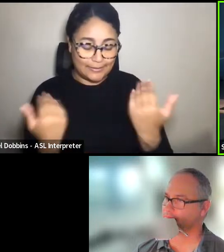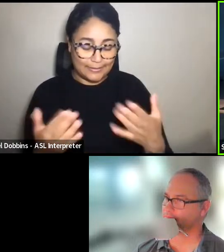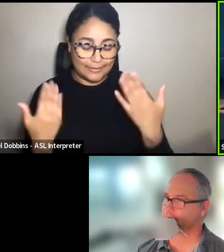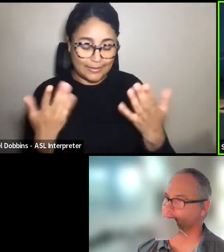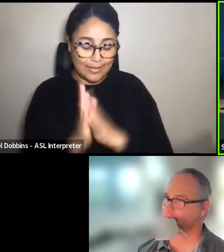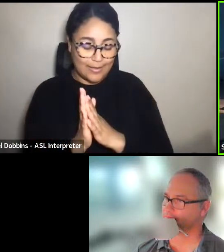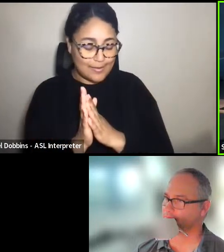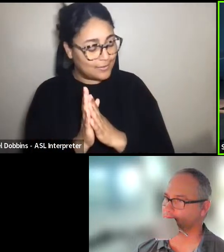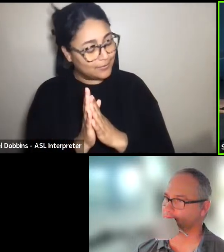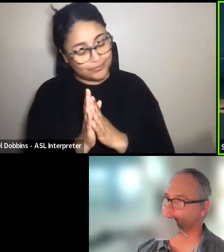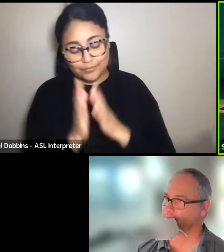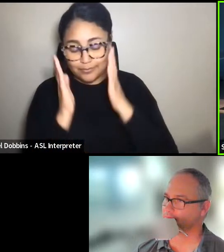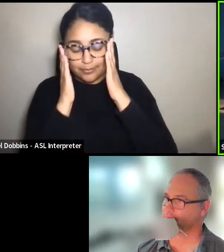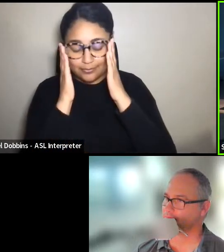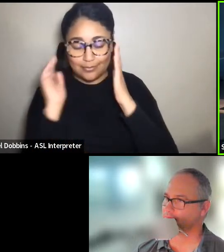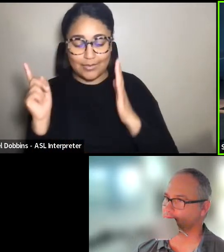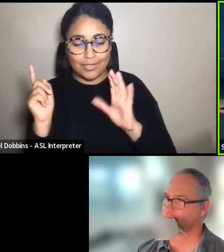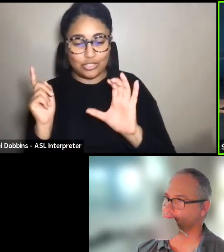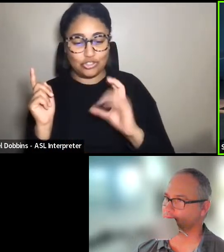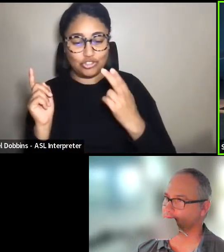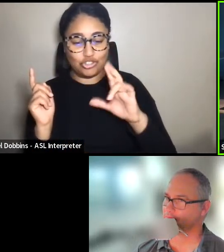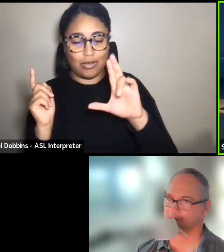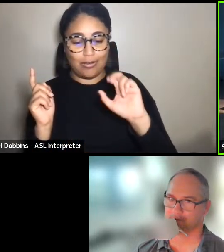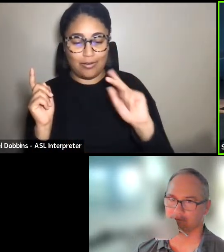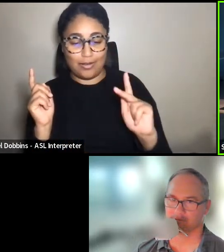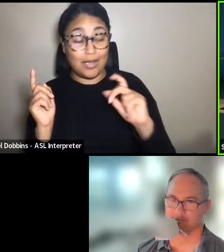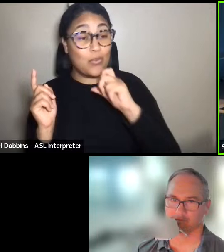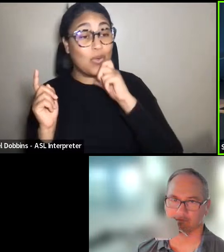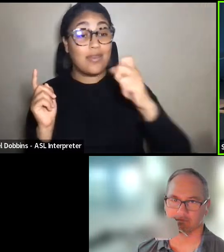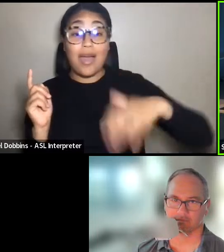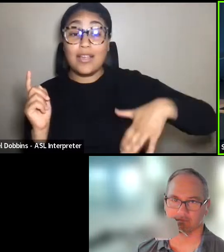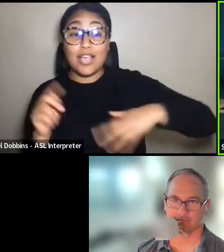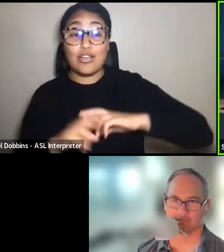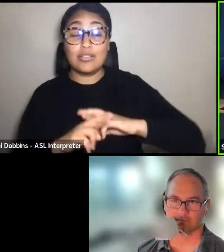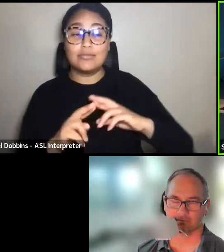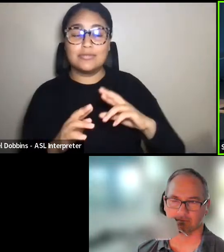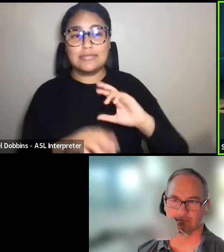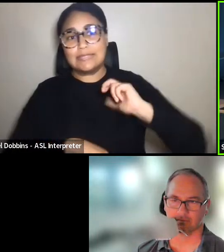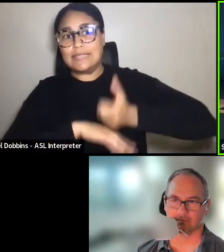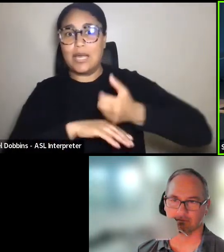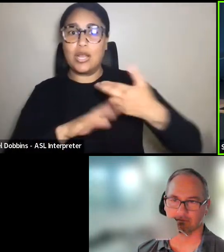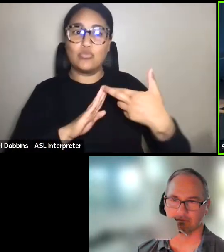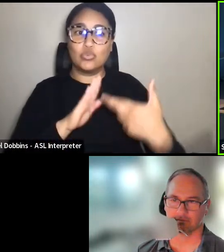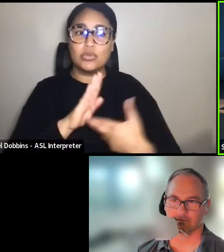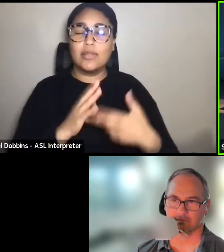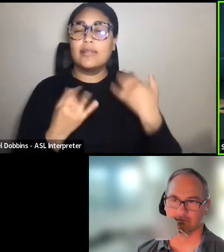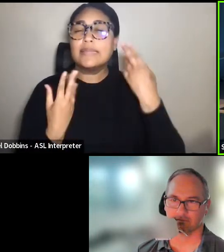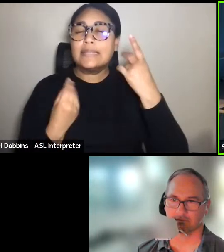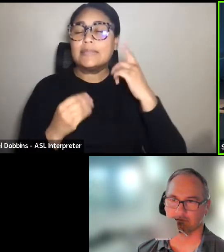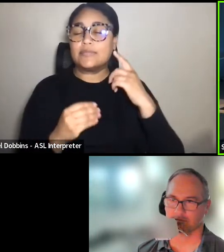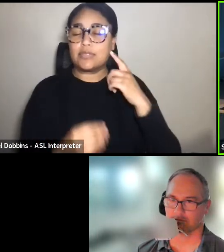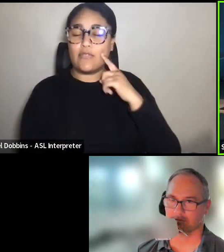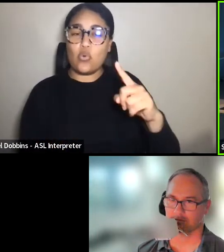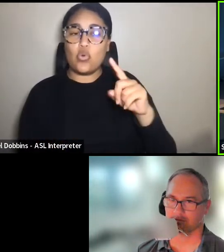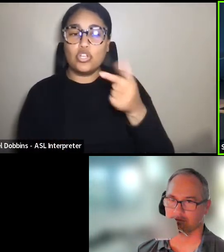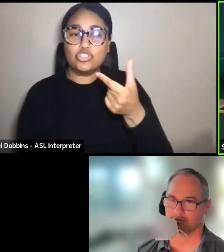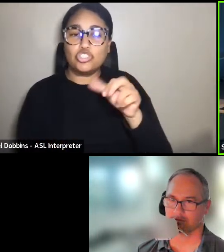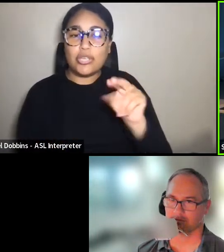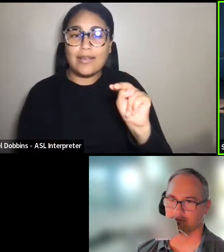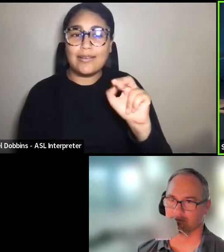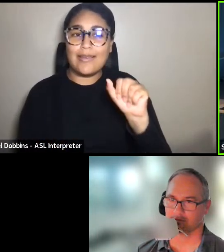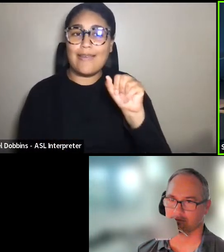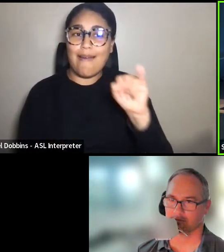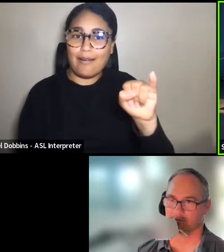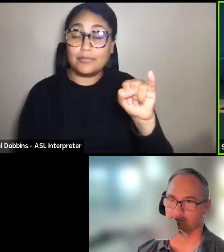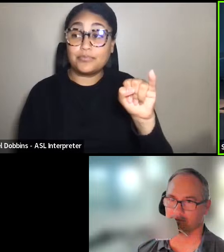Chuck Schumer describing how, we're not quite there with our guardrails yet, like with thinking about generative AI. And I think